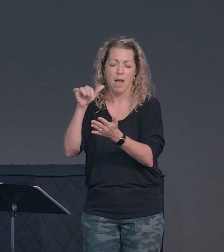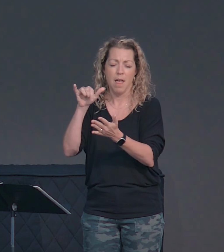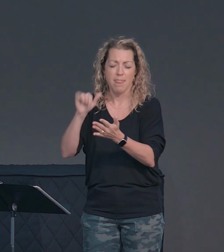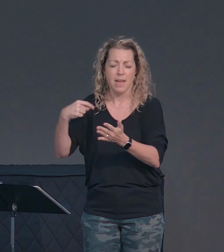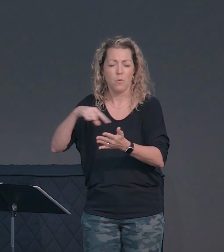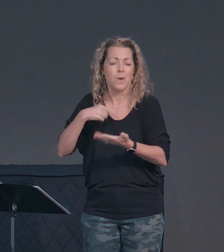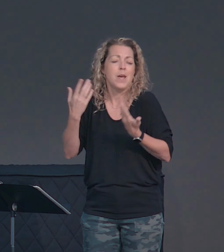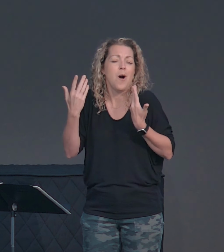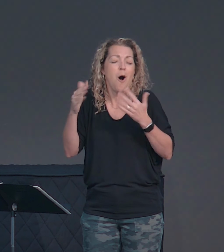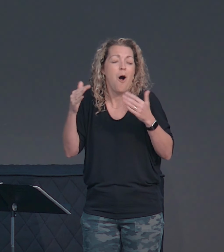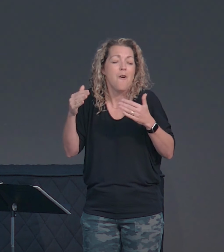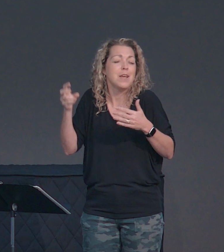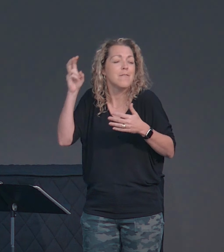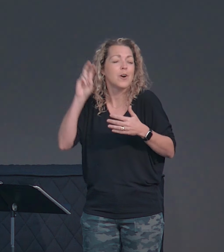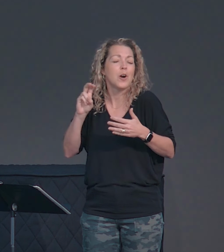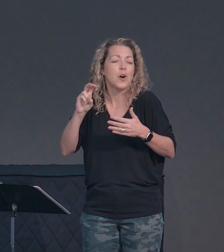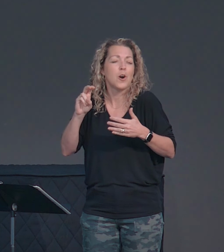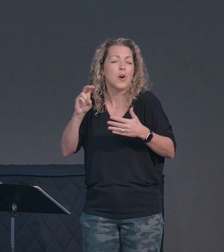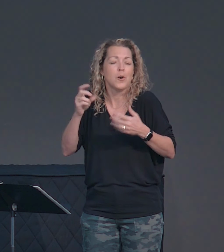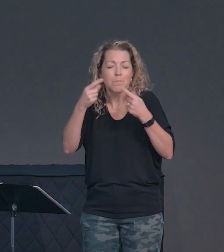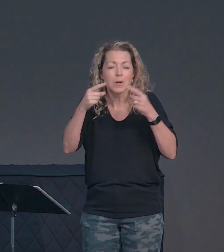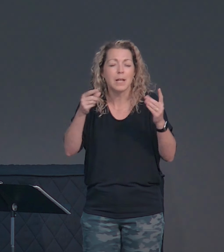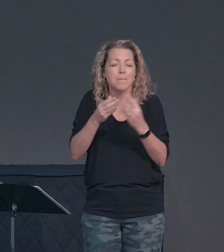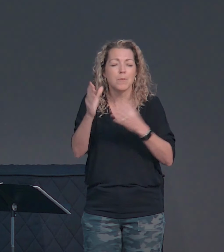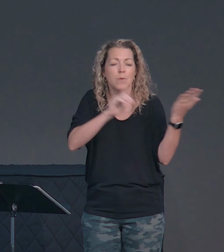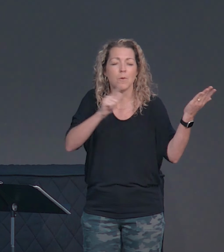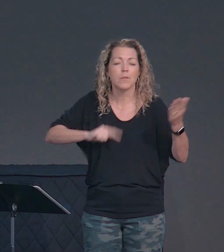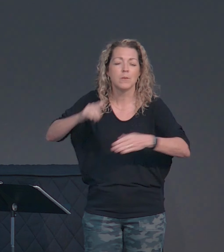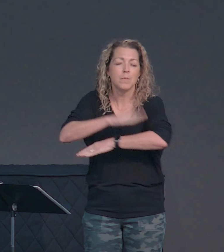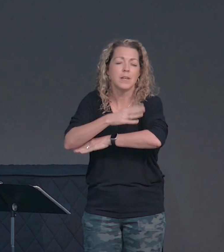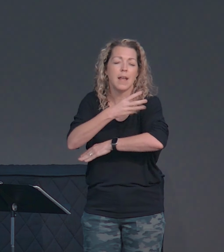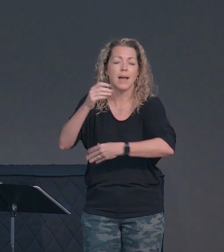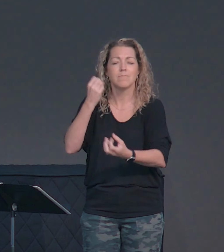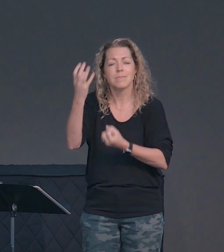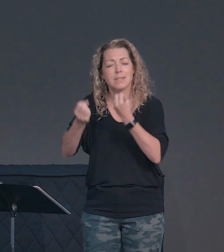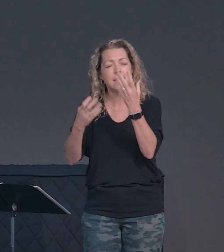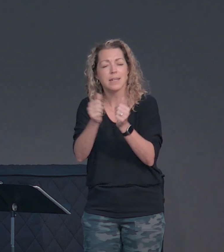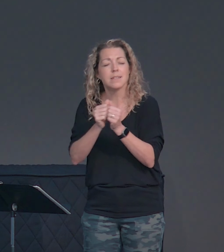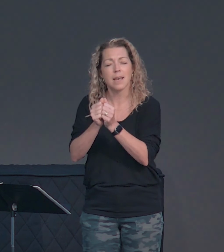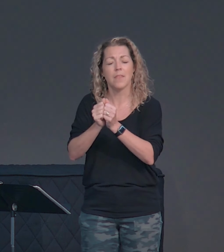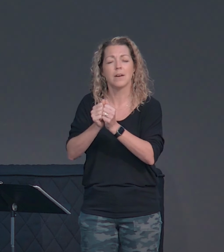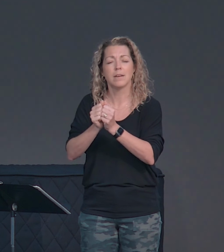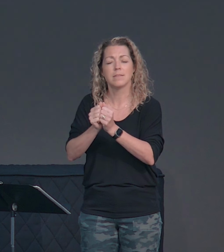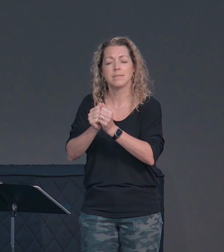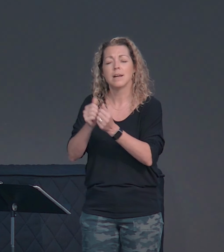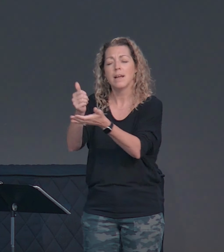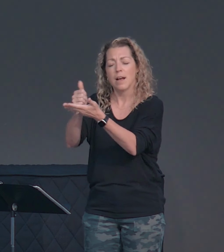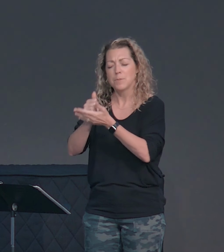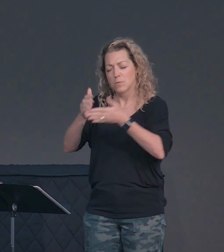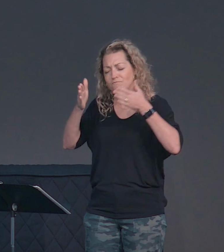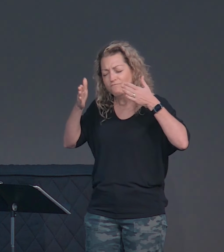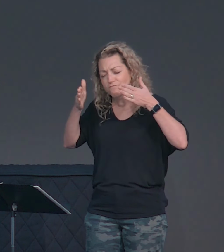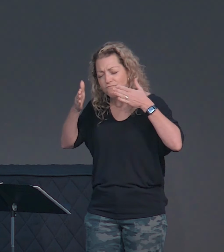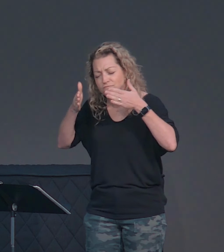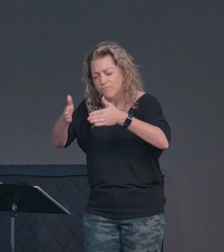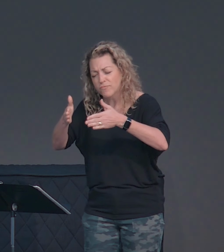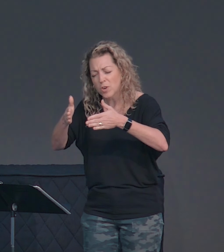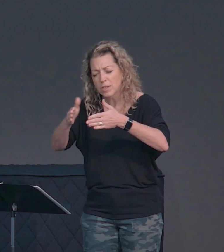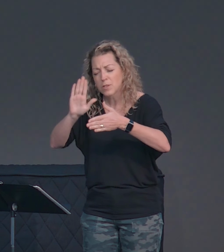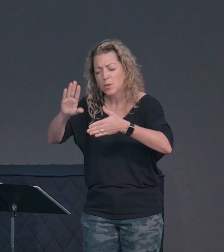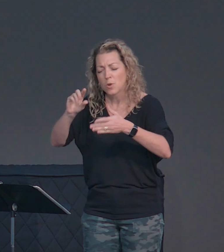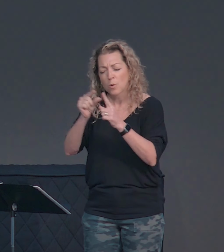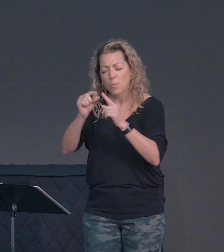hear proclaimed in communion and in our singing. I pray that you would help us to be focused this morning, that your word would be